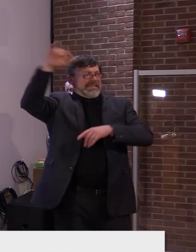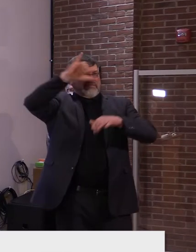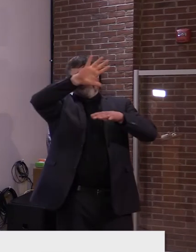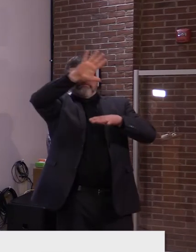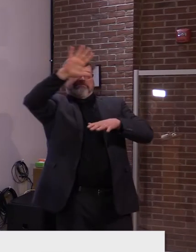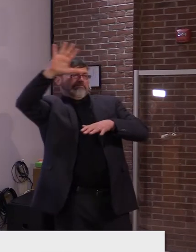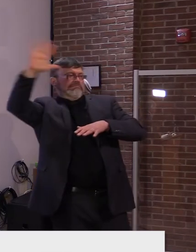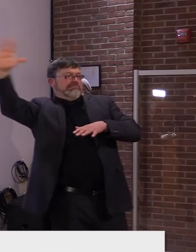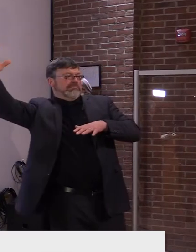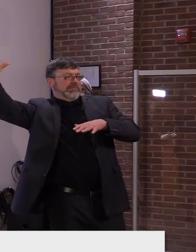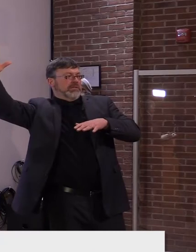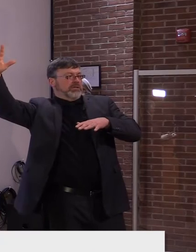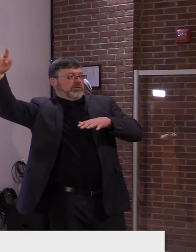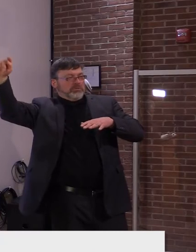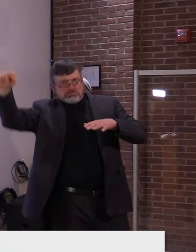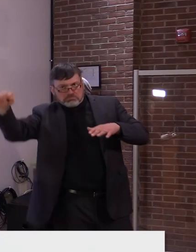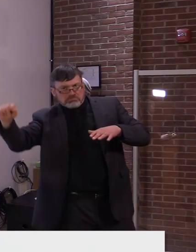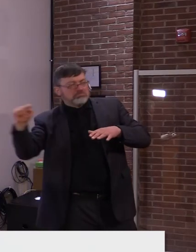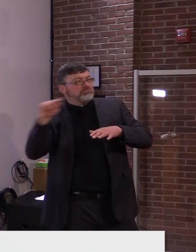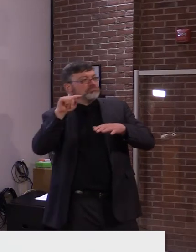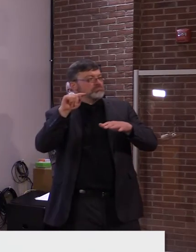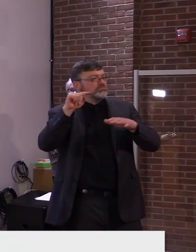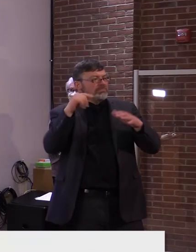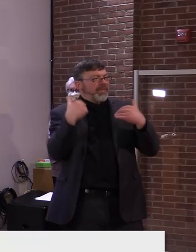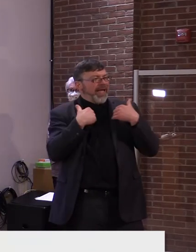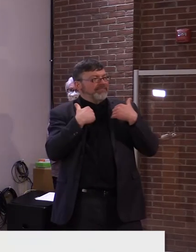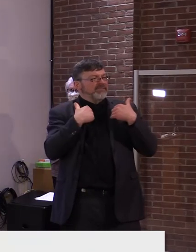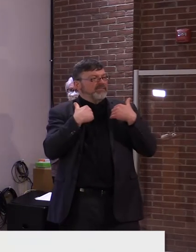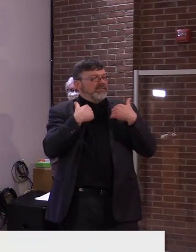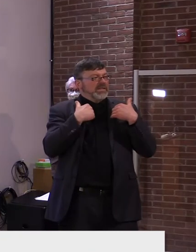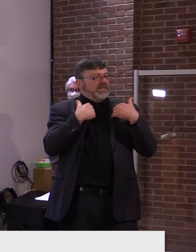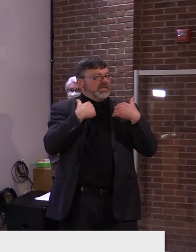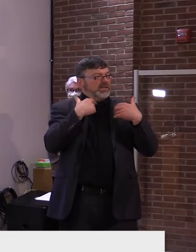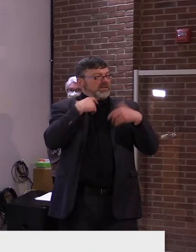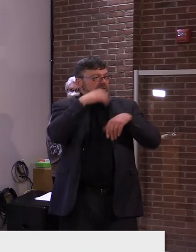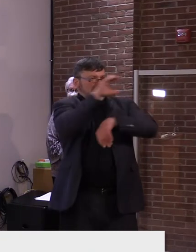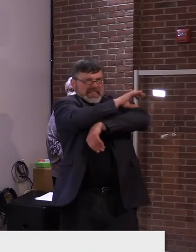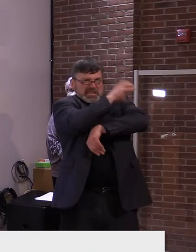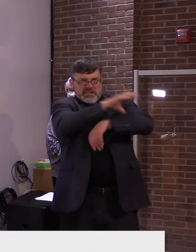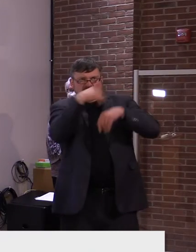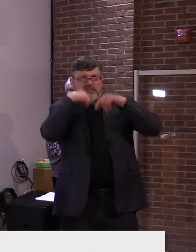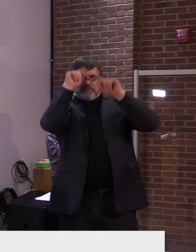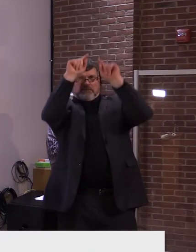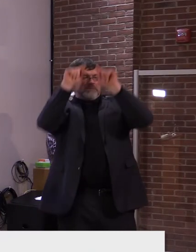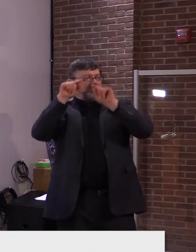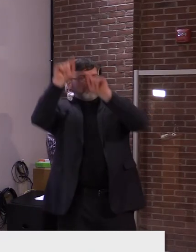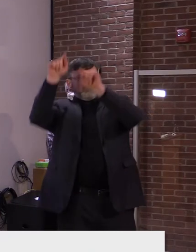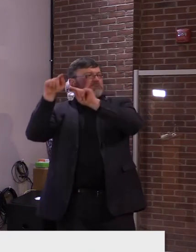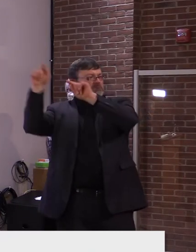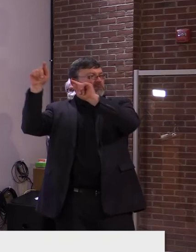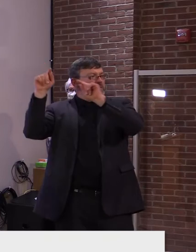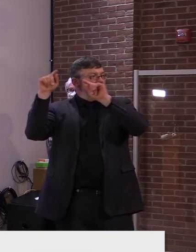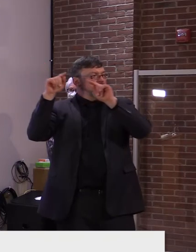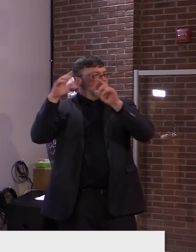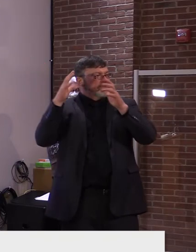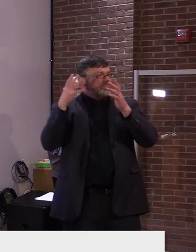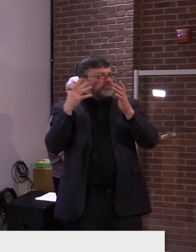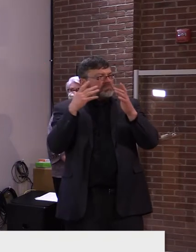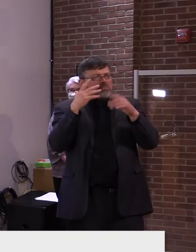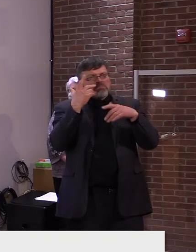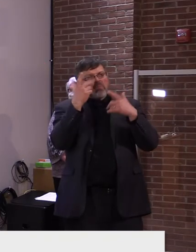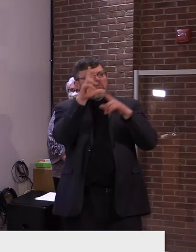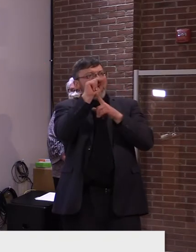St. Johnsbury and pharmacy capability there. But it is a drive. I mean, it's 30 to 45 minutes to get